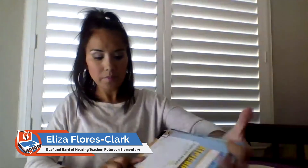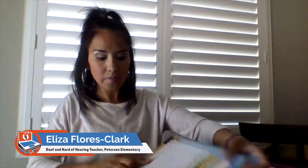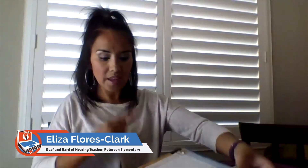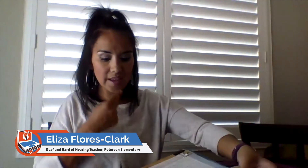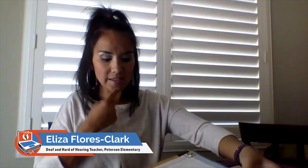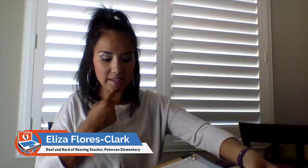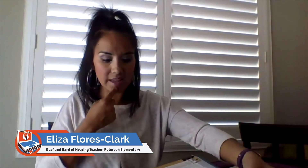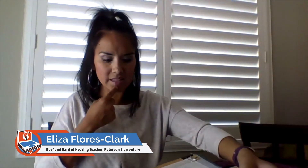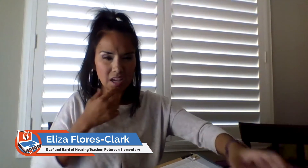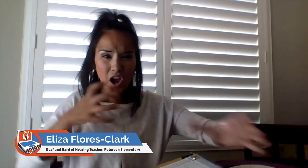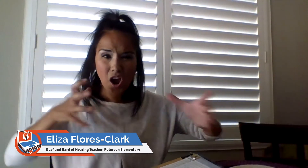it says